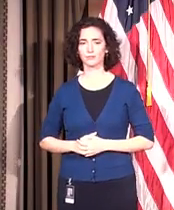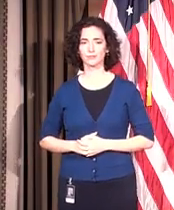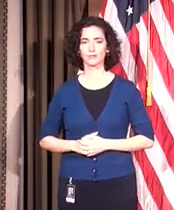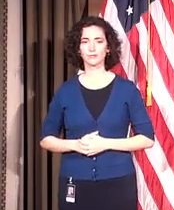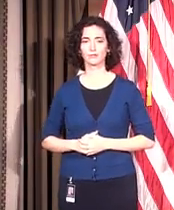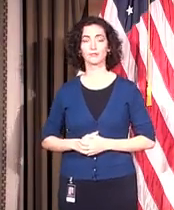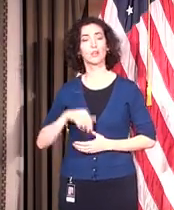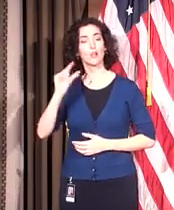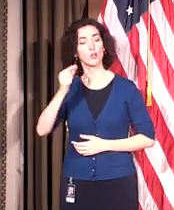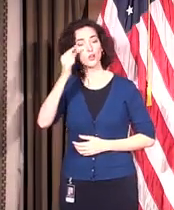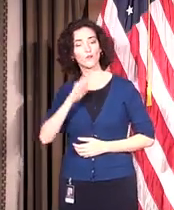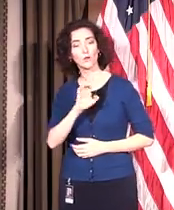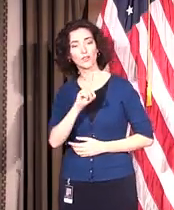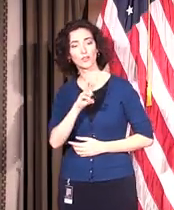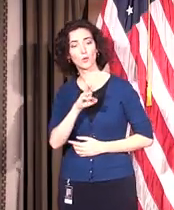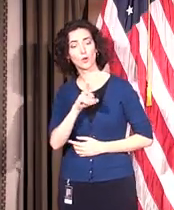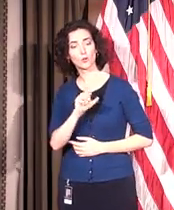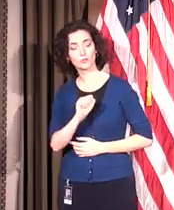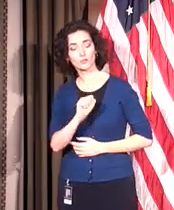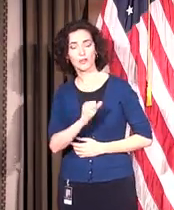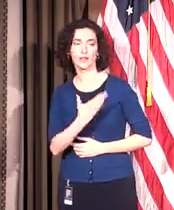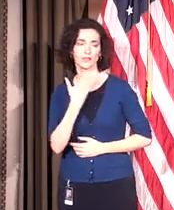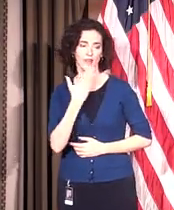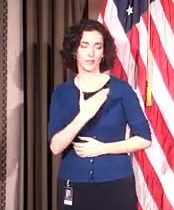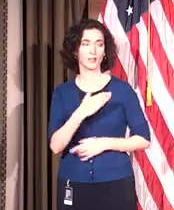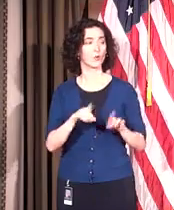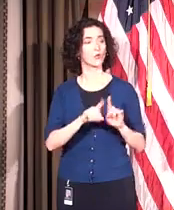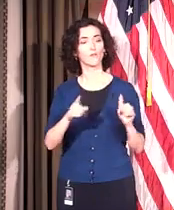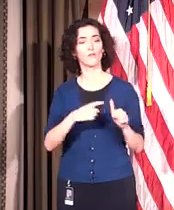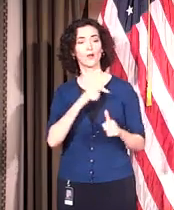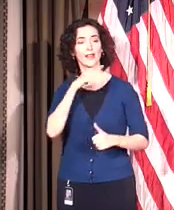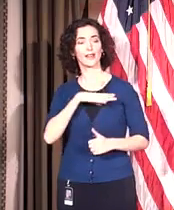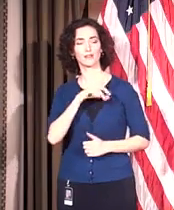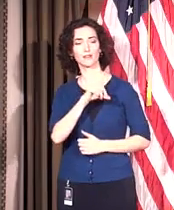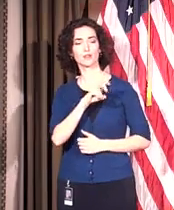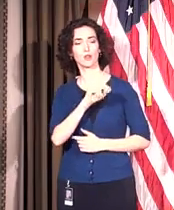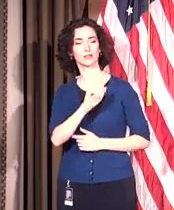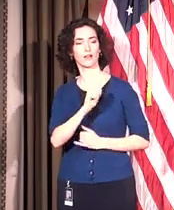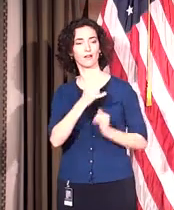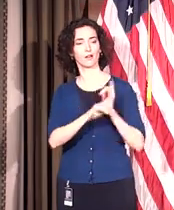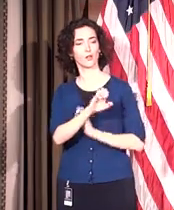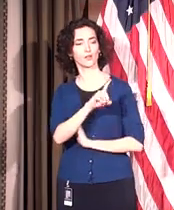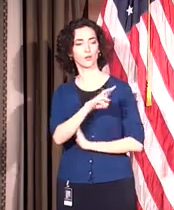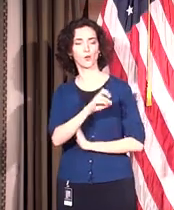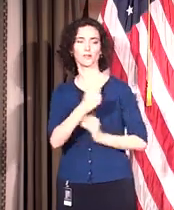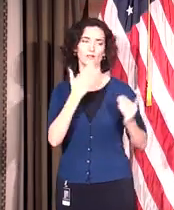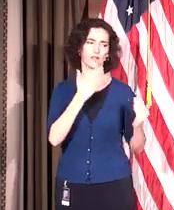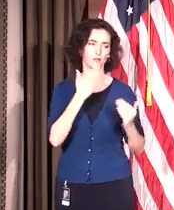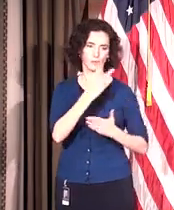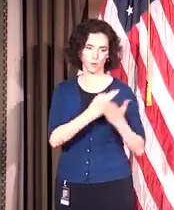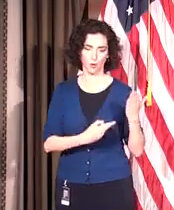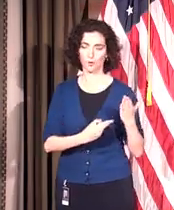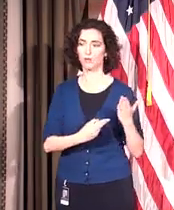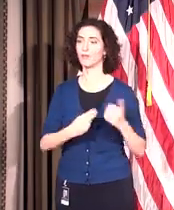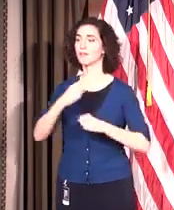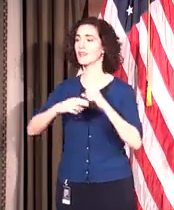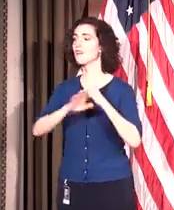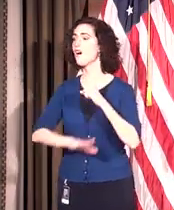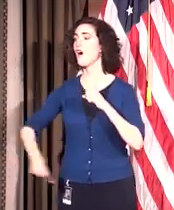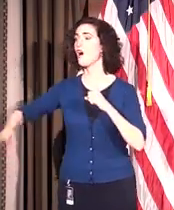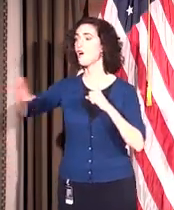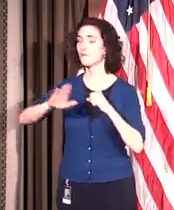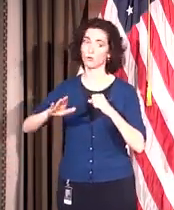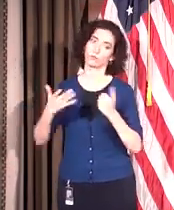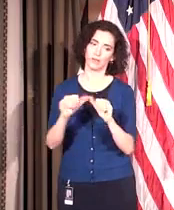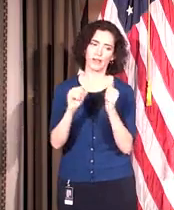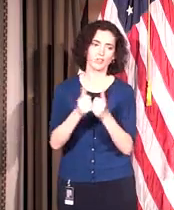Thank you, Governor Edwards, and First Lady Donna Edwards for the opportunity to lead this great nation and this great